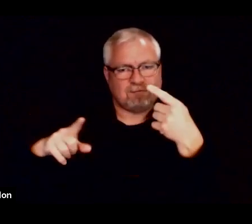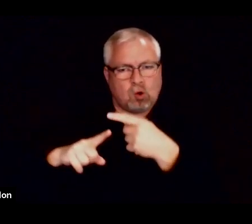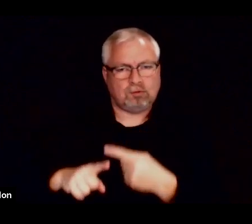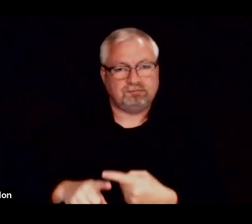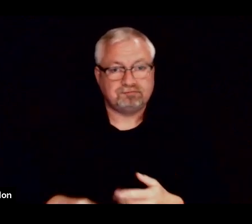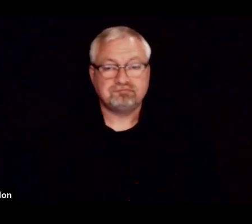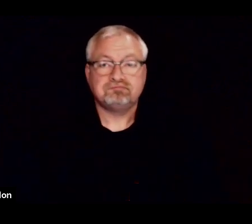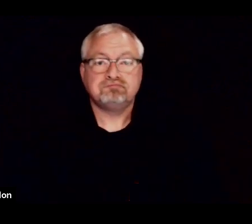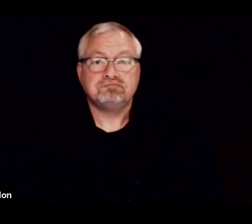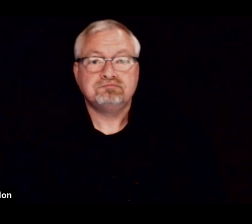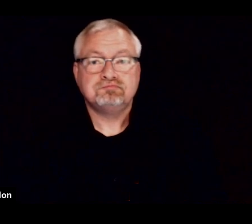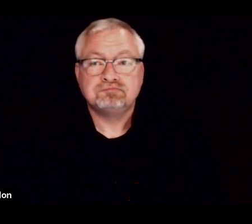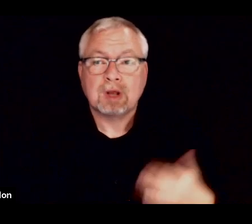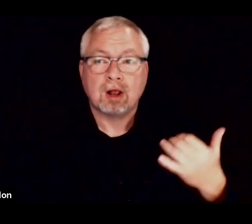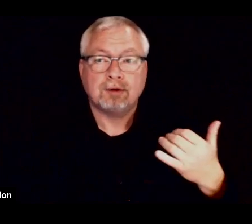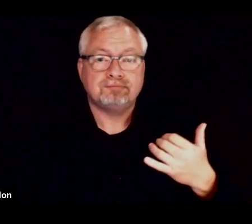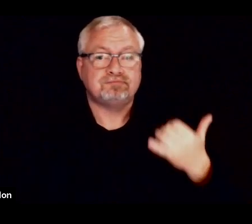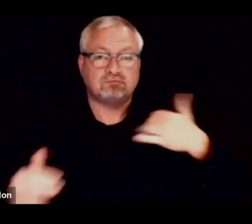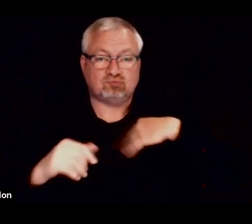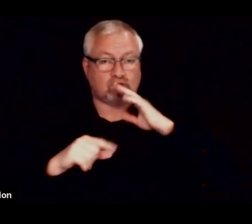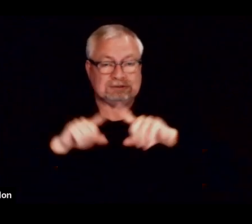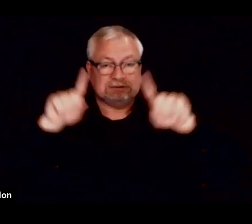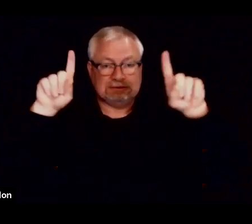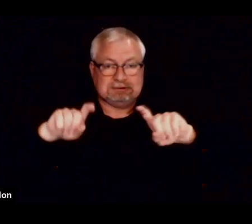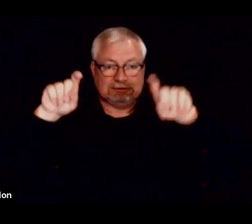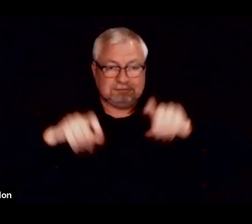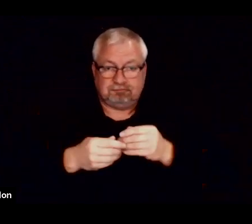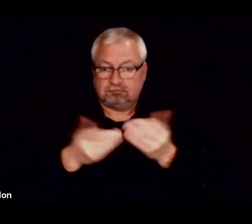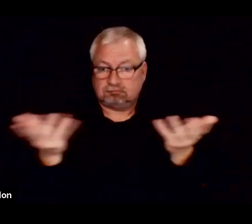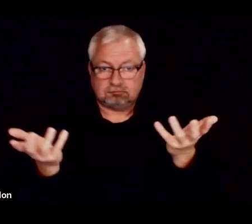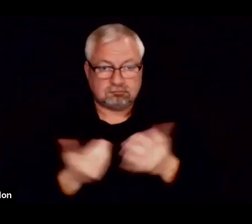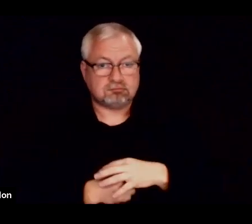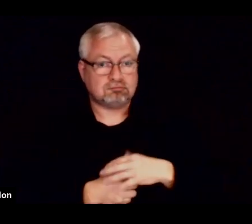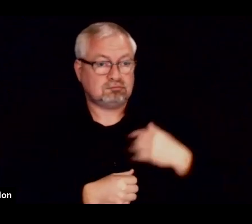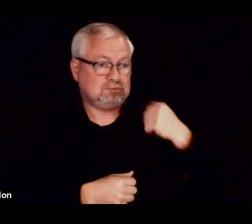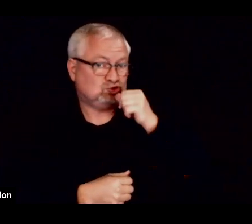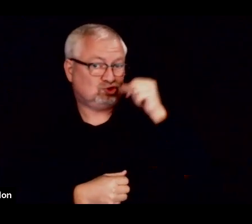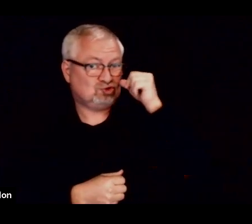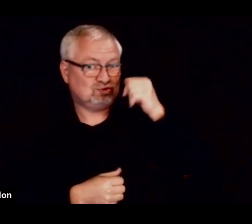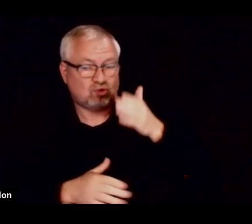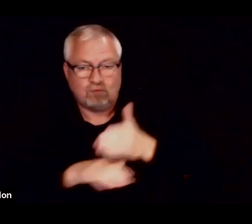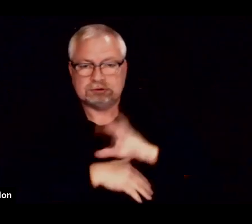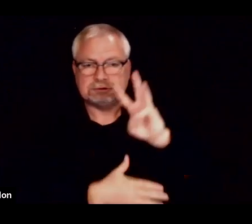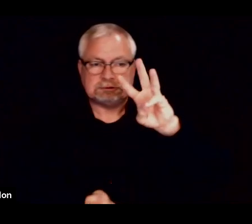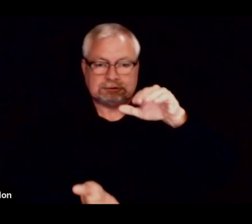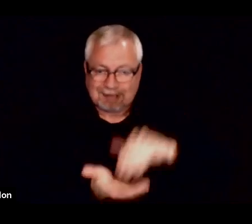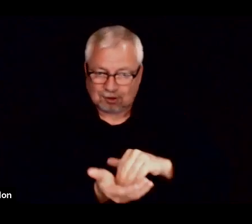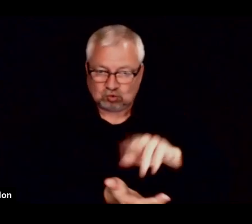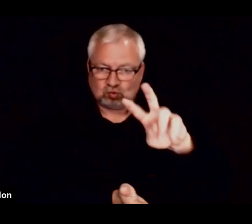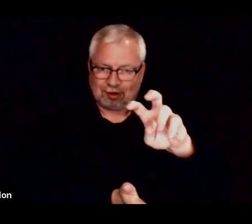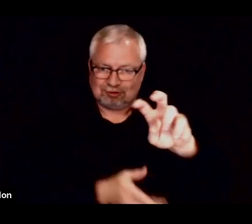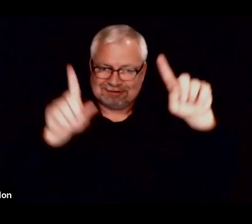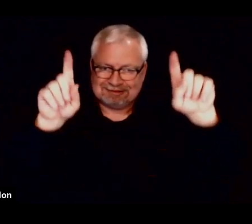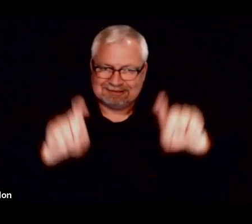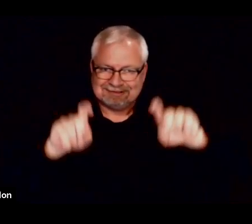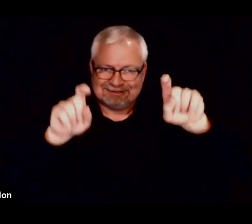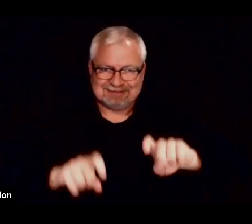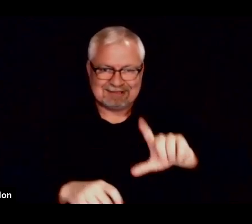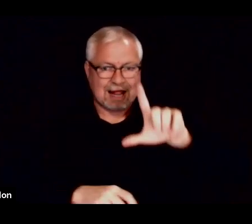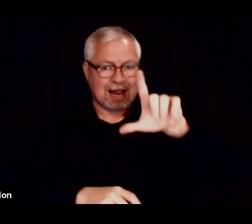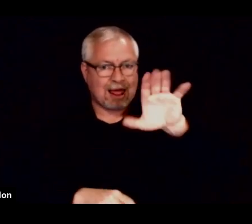status. Yesterday, we had over 6,200 tests processed by all the labs, and we've been averaging